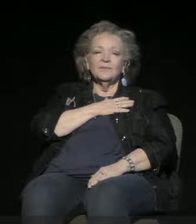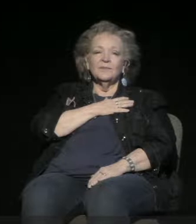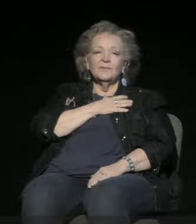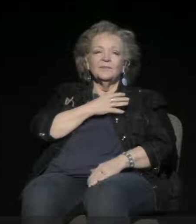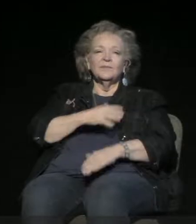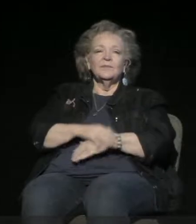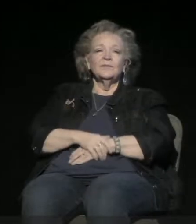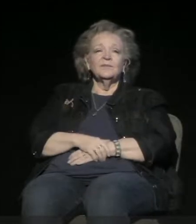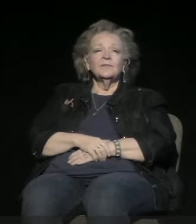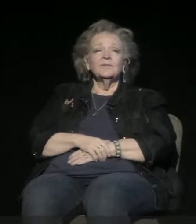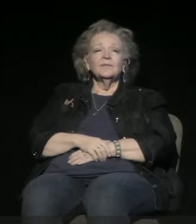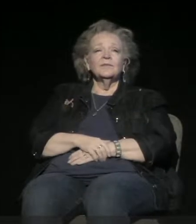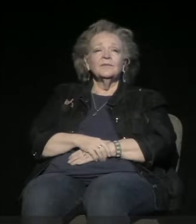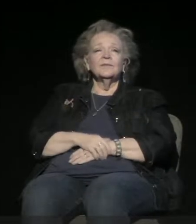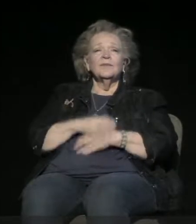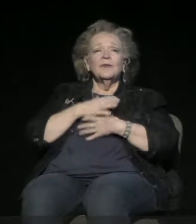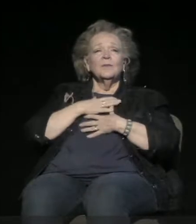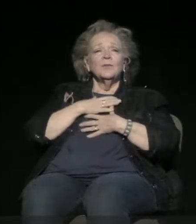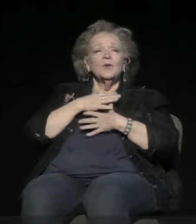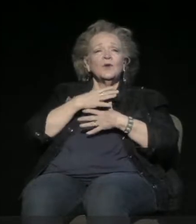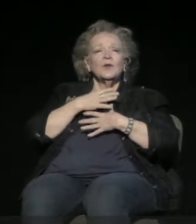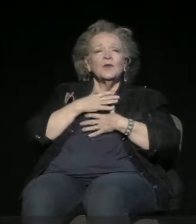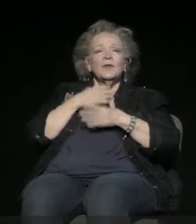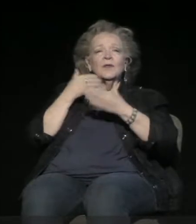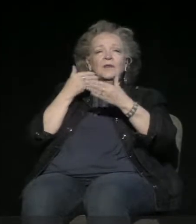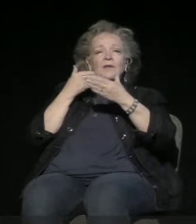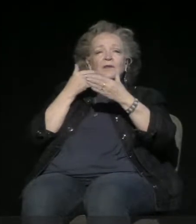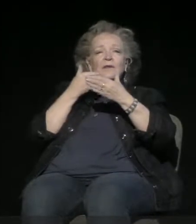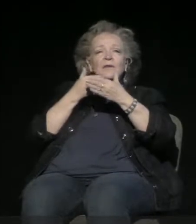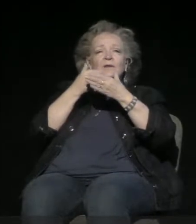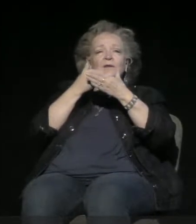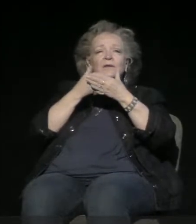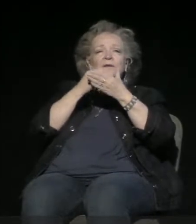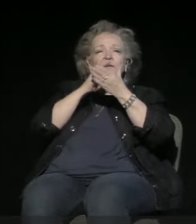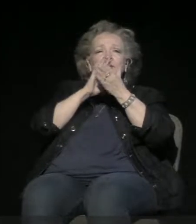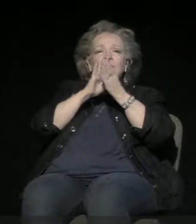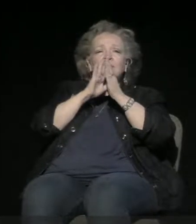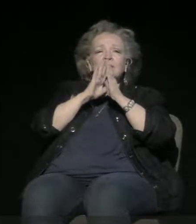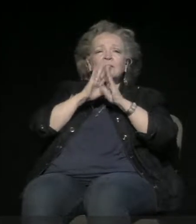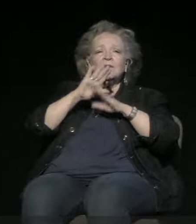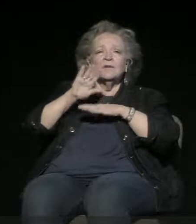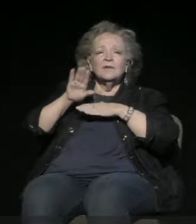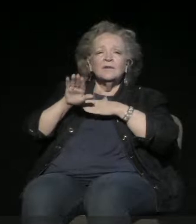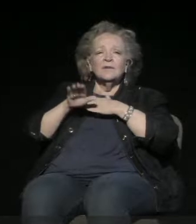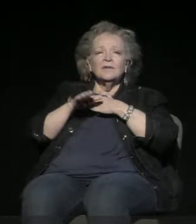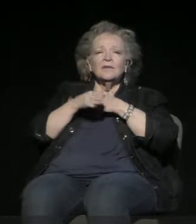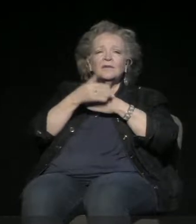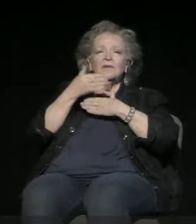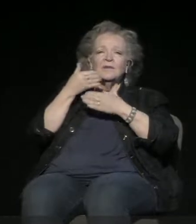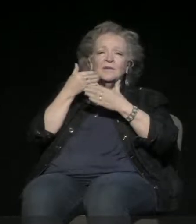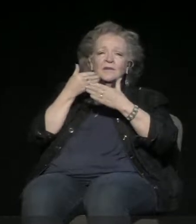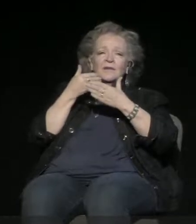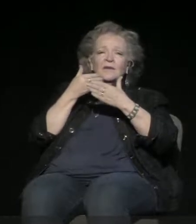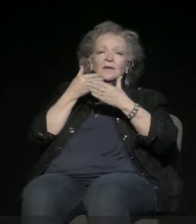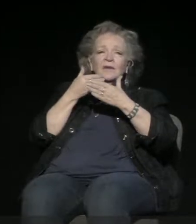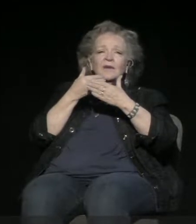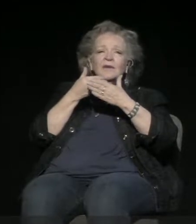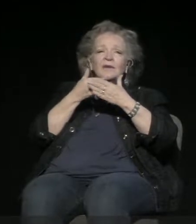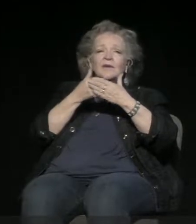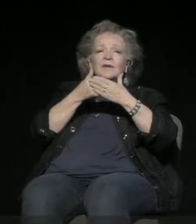When breath grows still and night draws near,